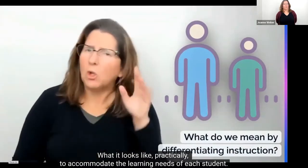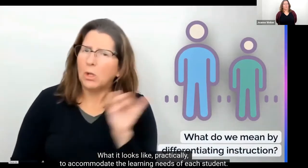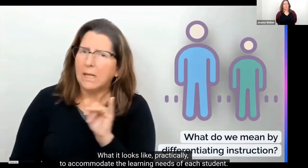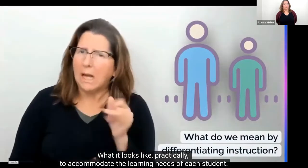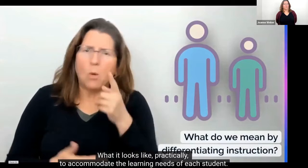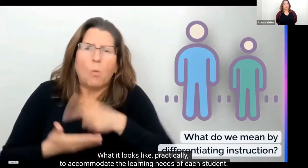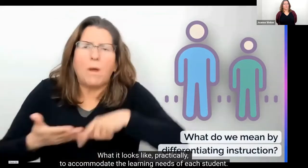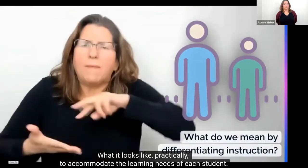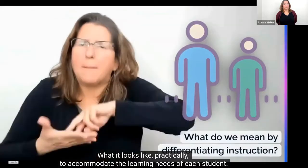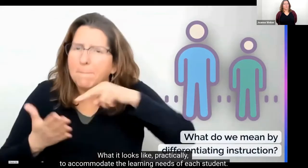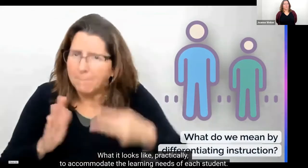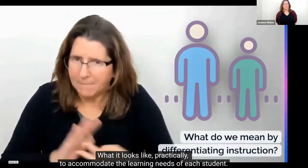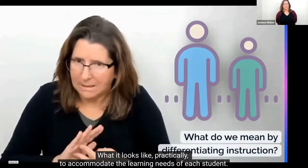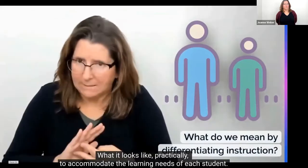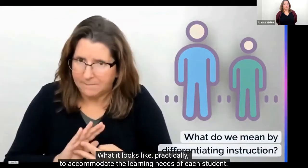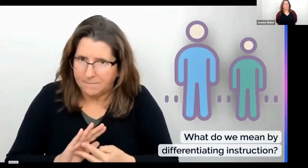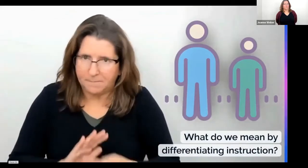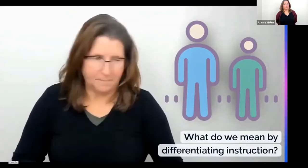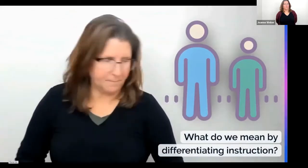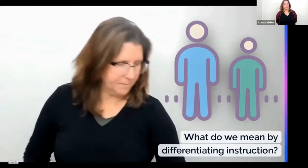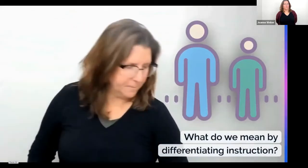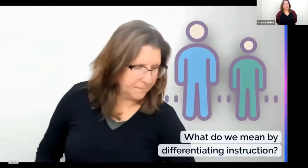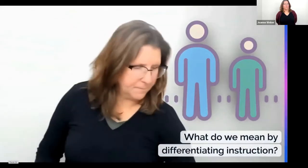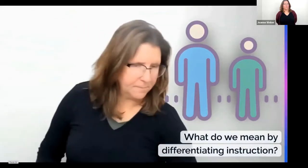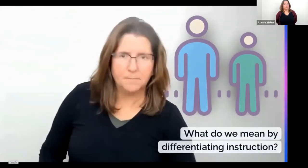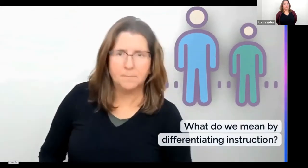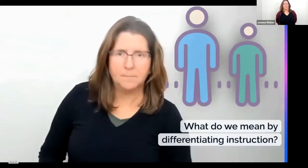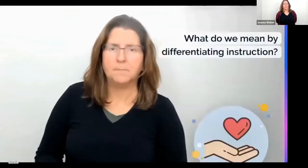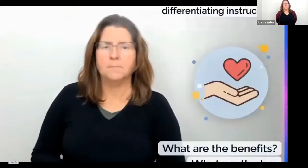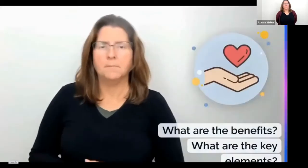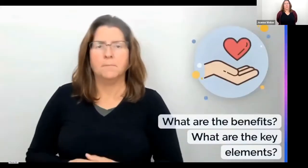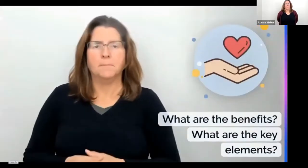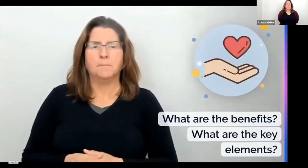to accommodate the learning needs of each student.